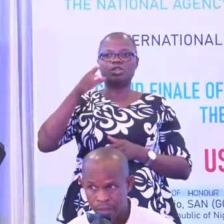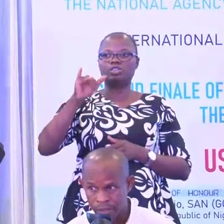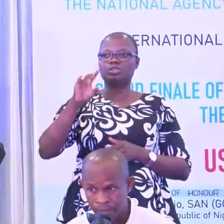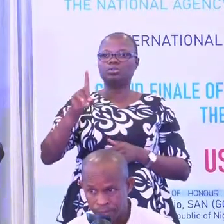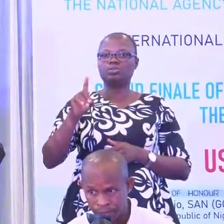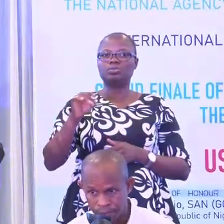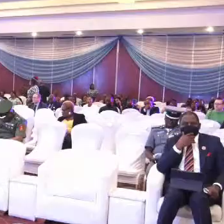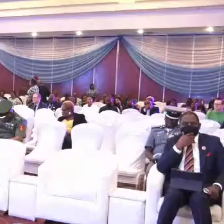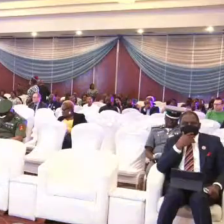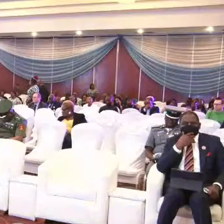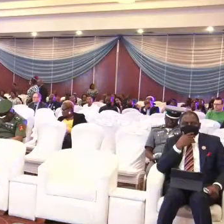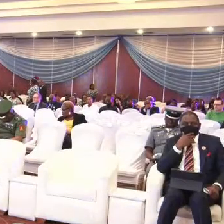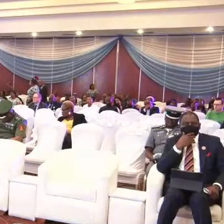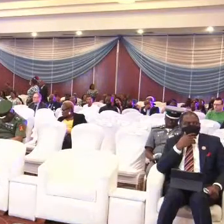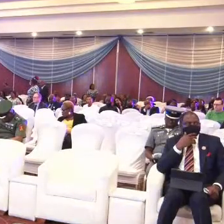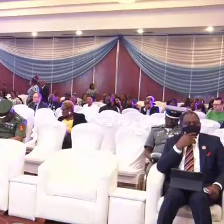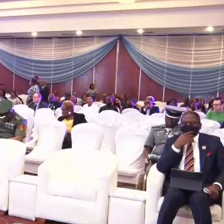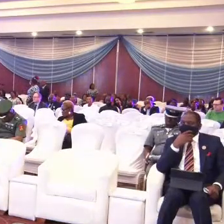Anazodo. You're welcome.